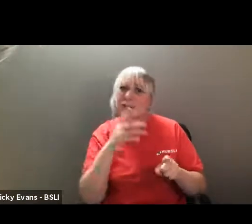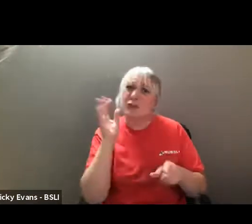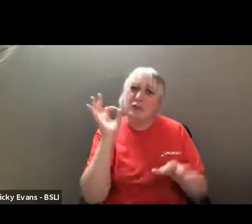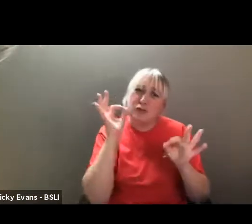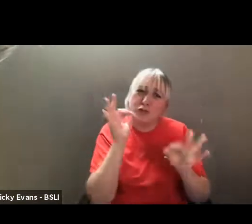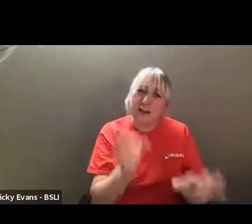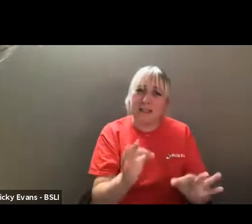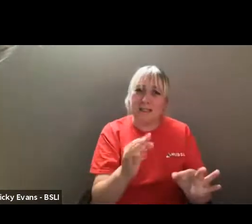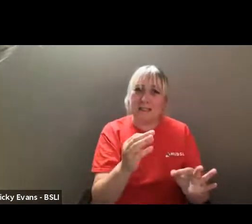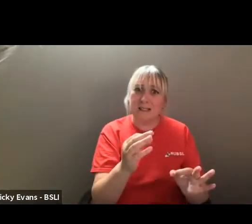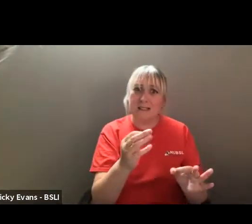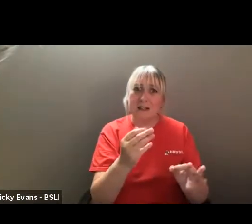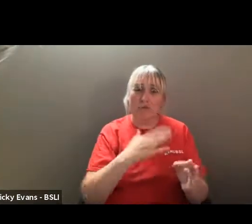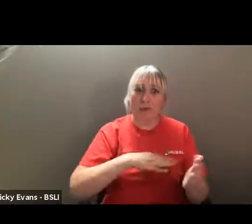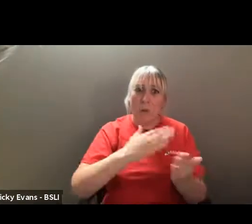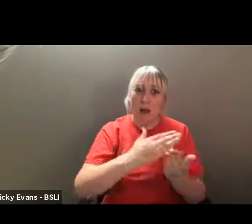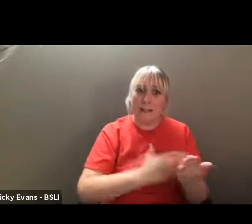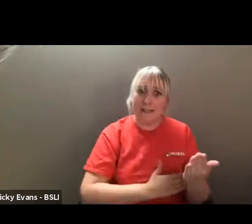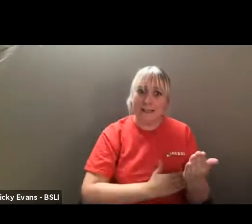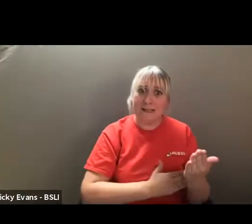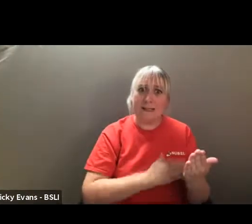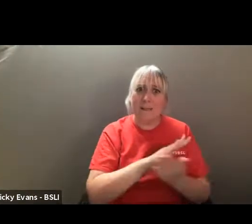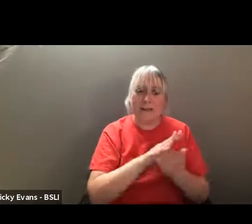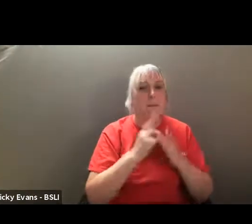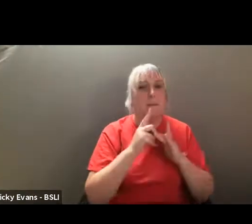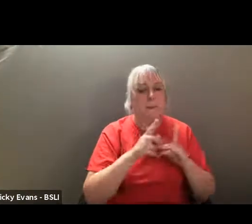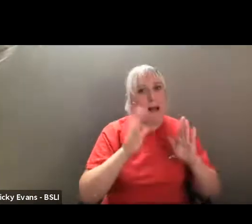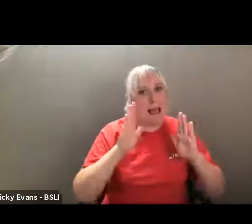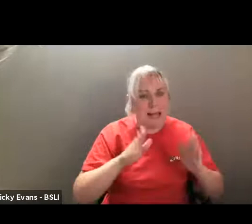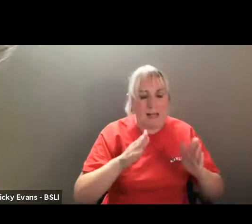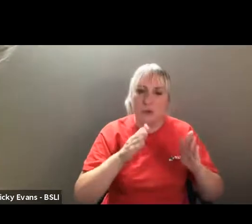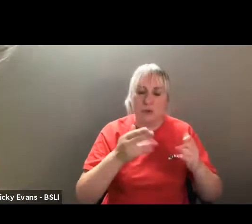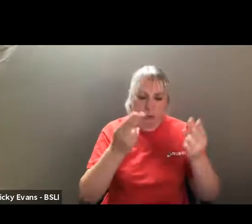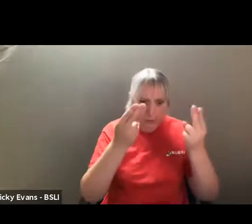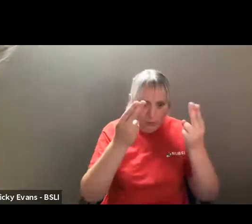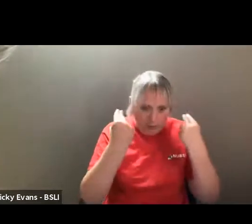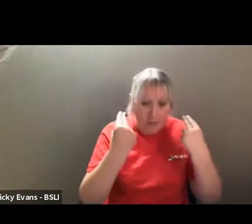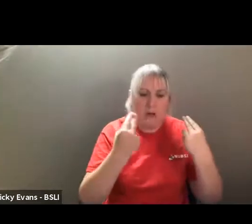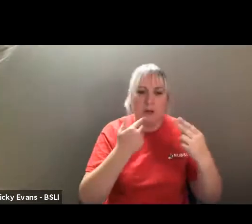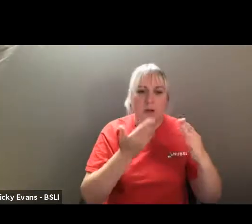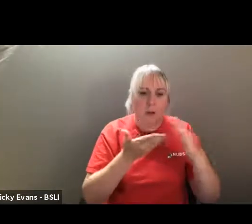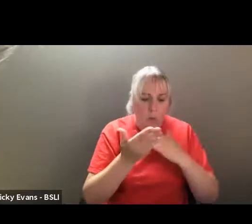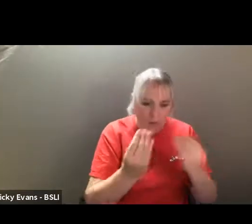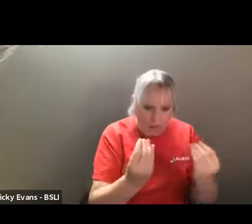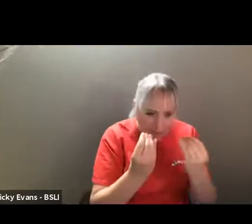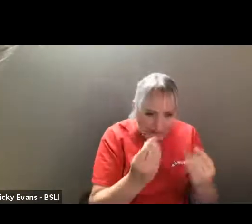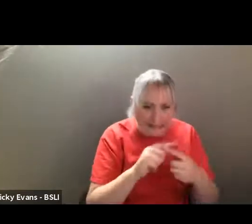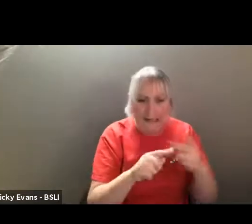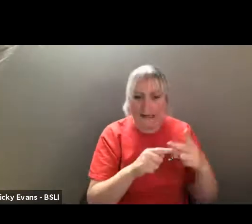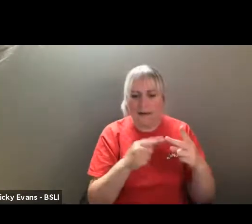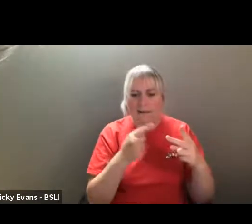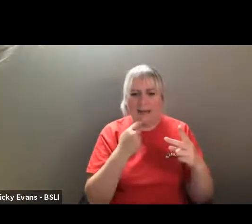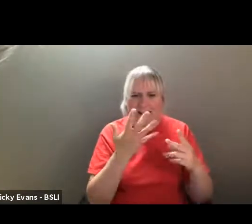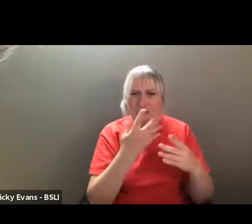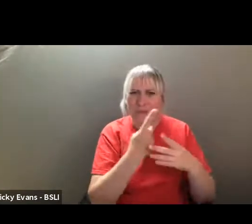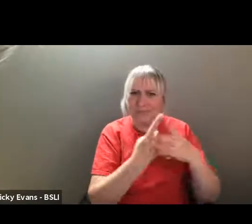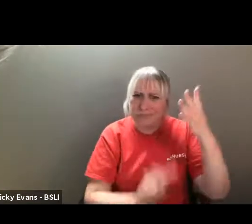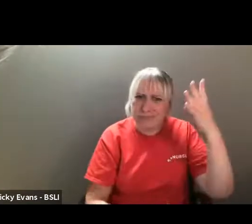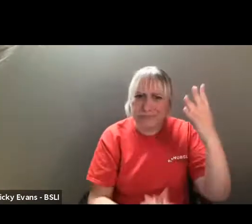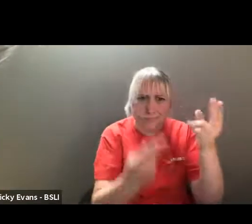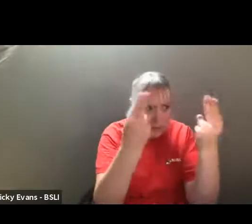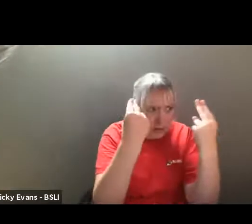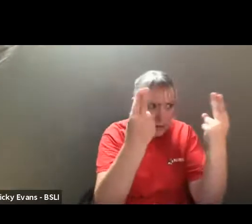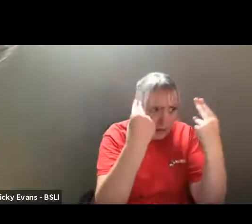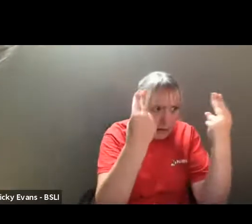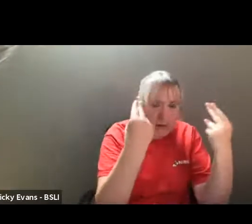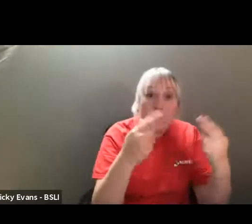that people who are on unemployment benefits had to do various things like submit to training or, stuff like that. And the people on